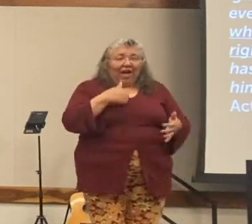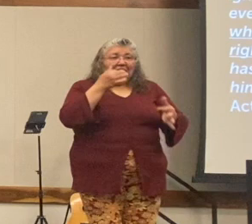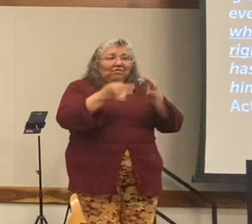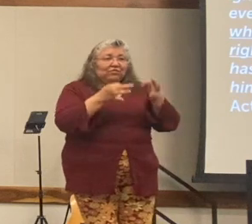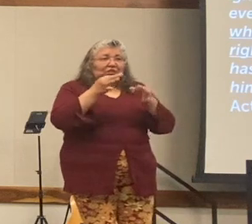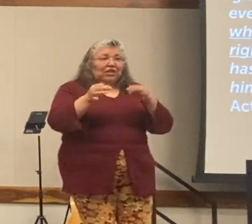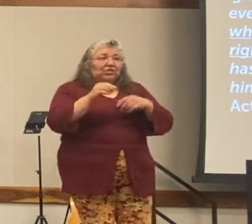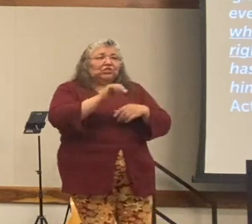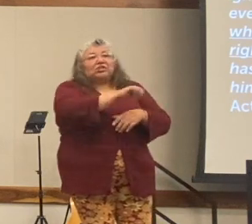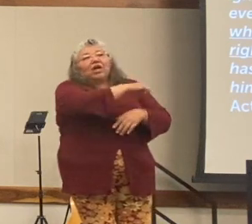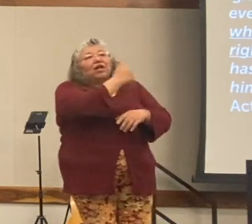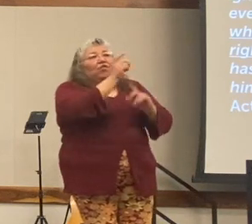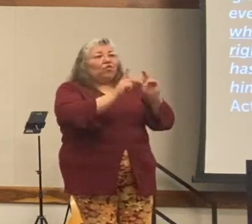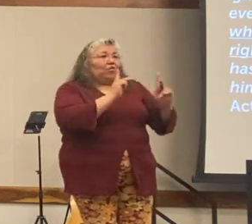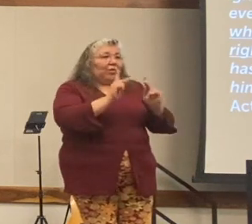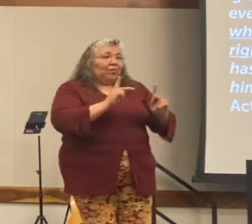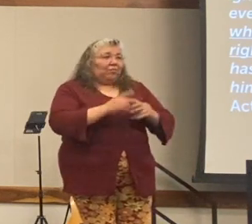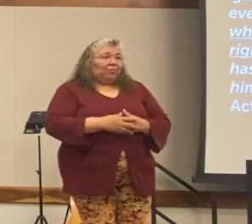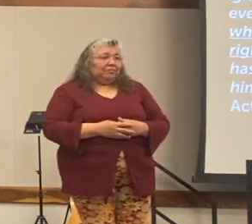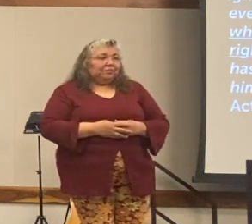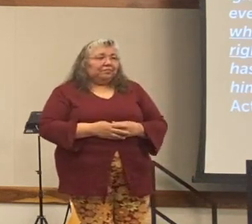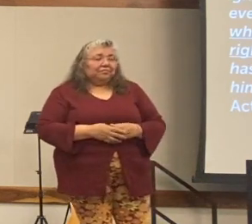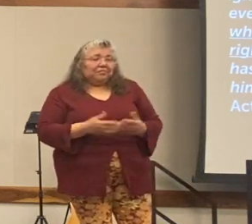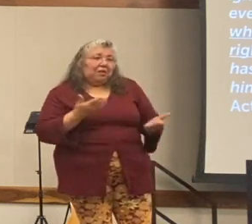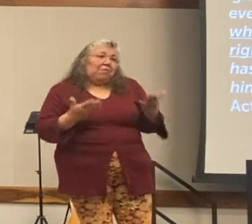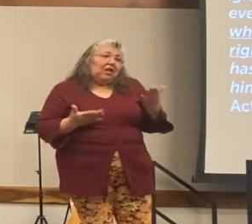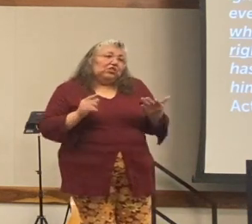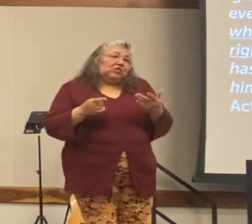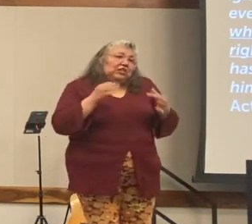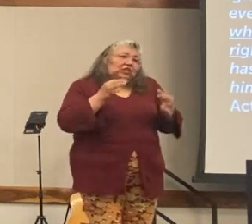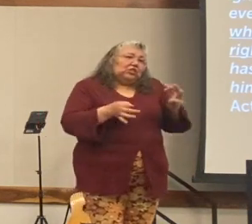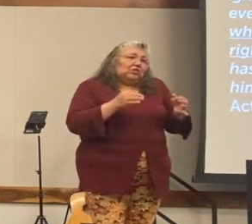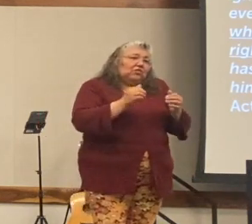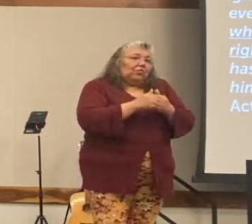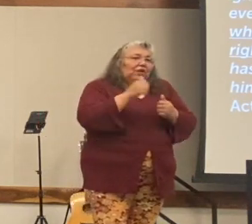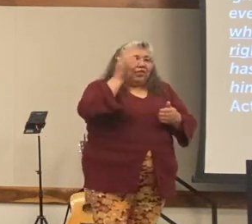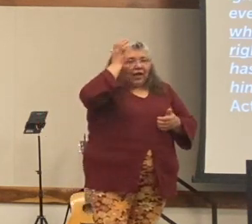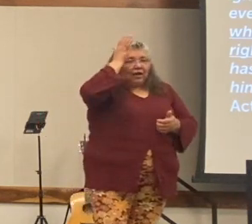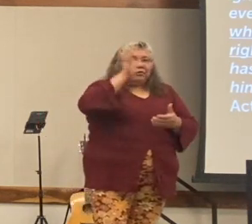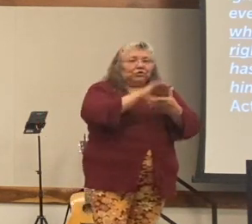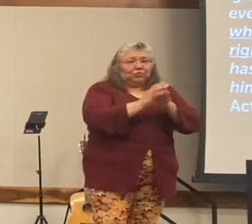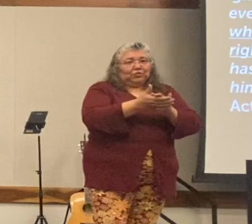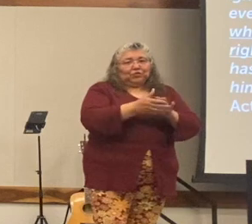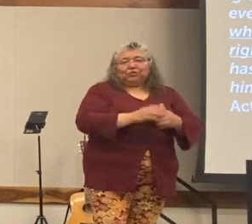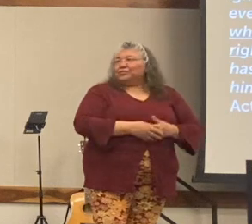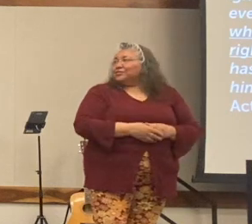judged others. I might just get judged with cabbage burgers.